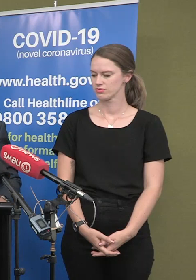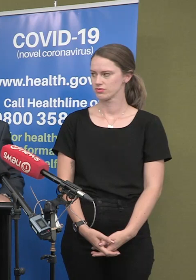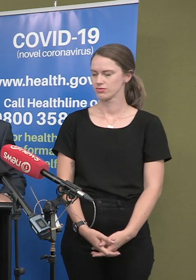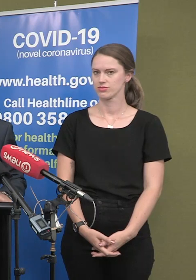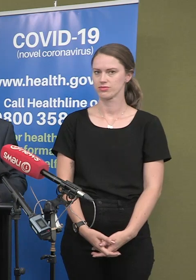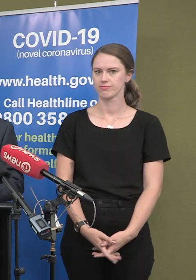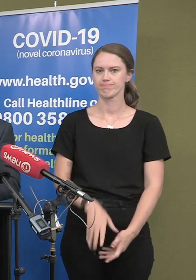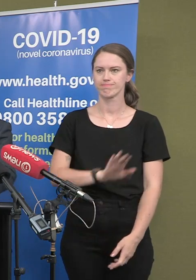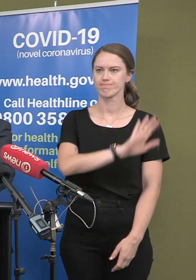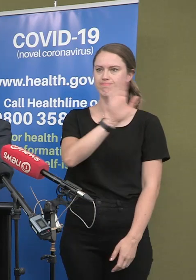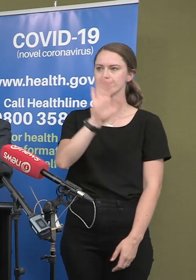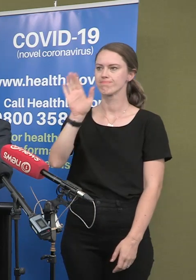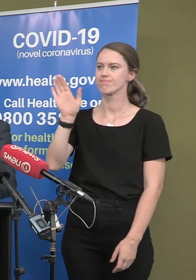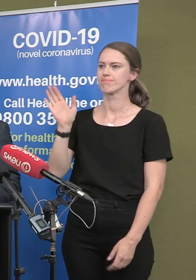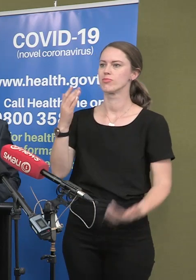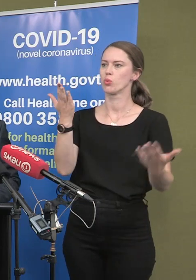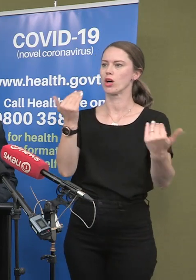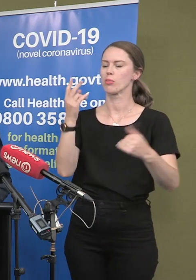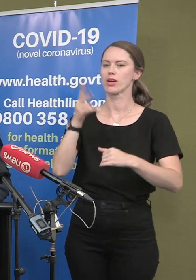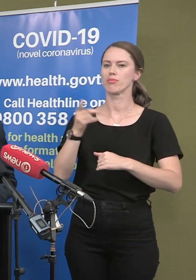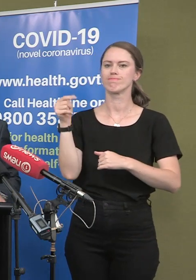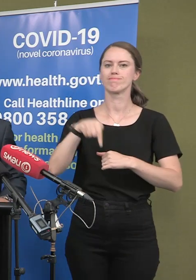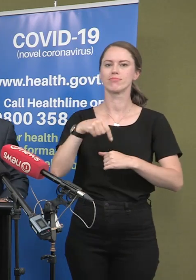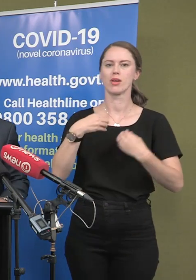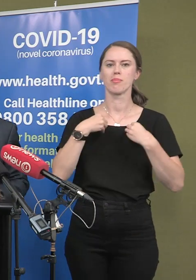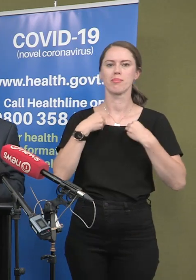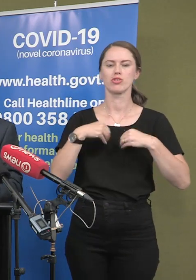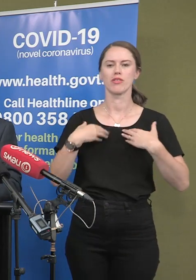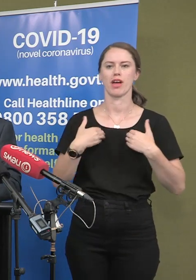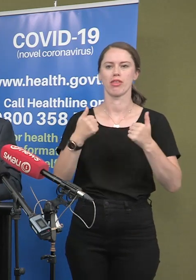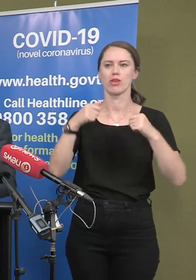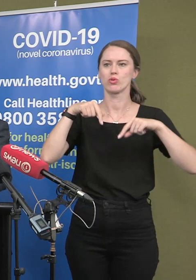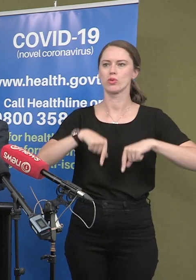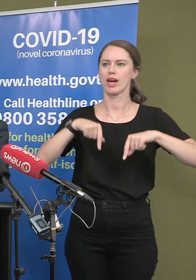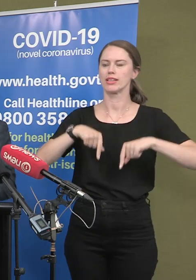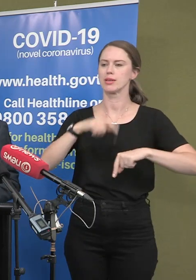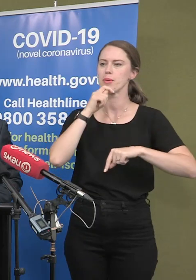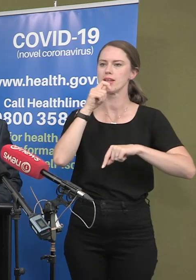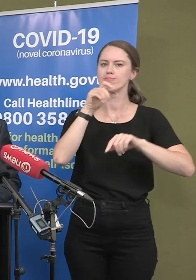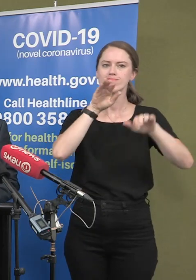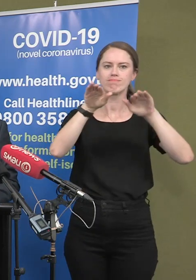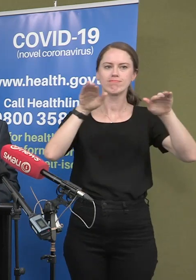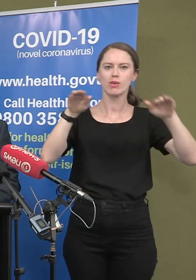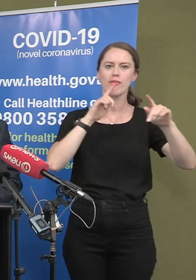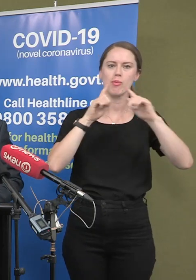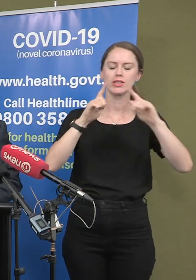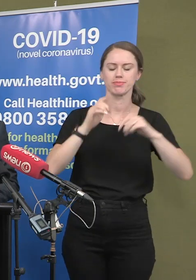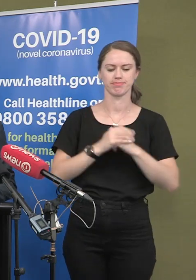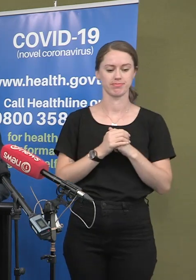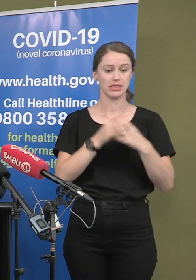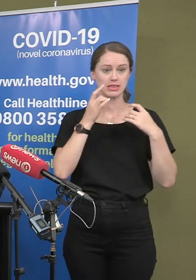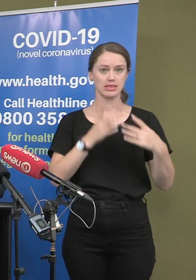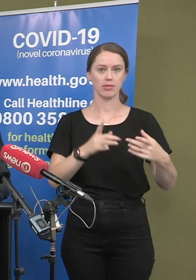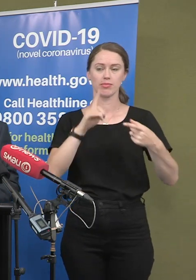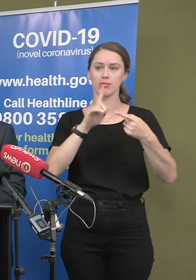Well, kia ora koutou katoa. Welcome again to the Ministry of Health and today's media update. I can start